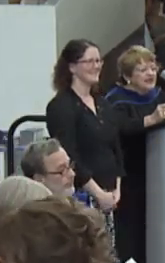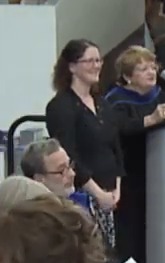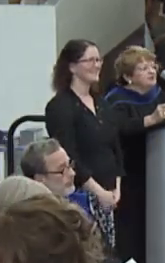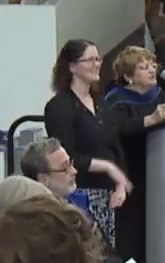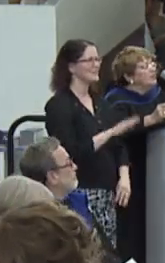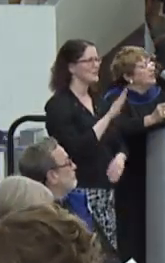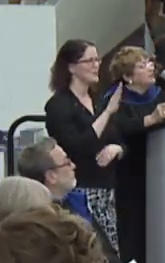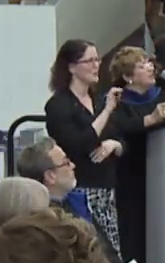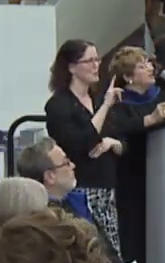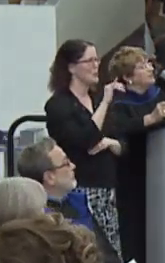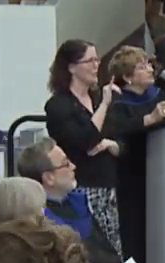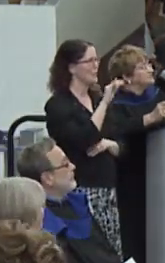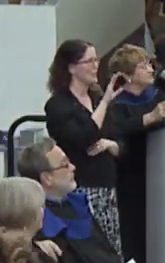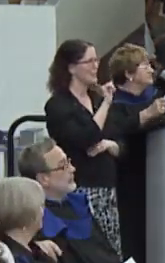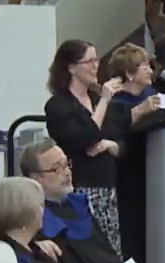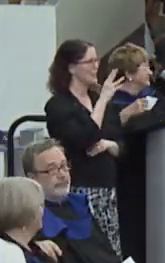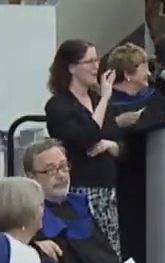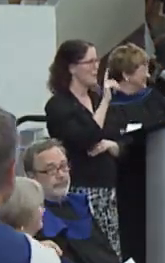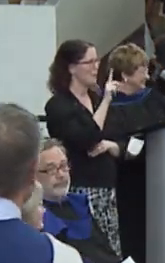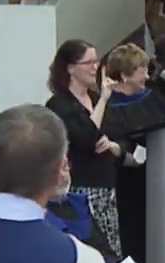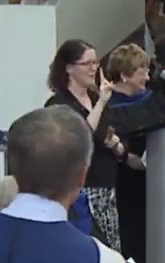Brittany Campbell with honors.